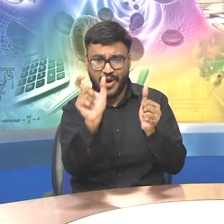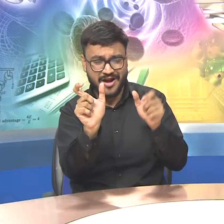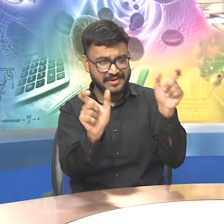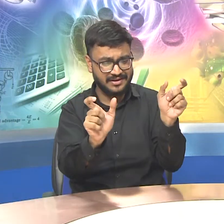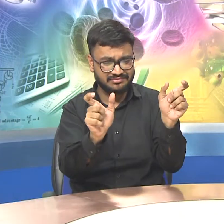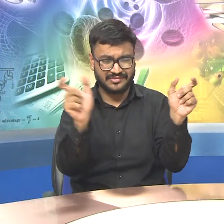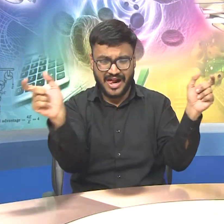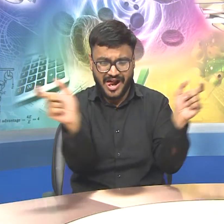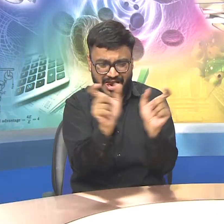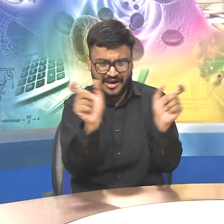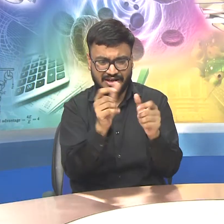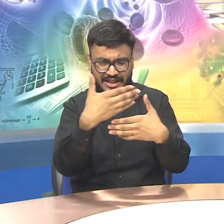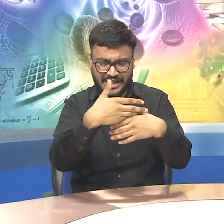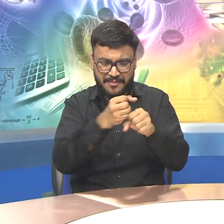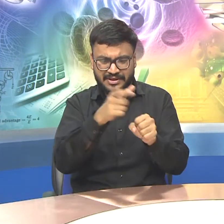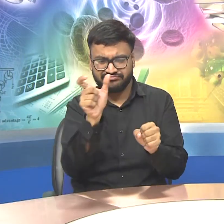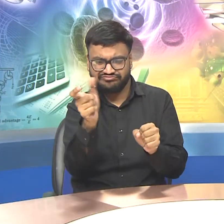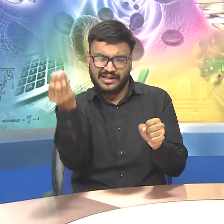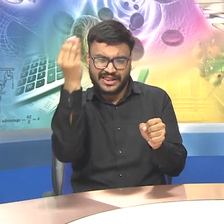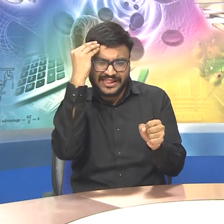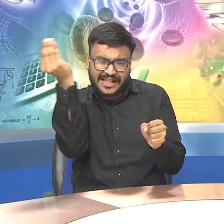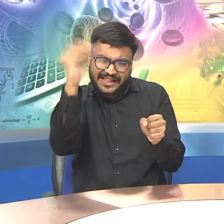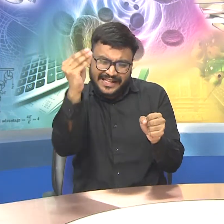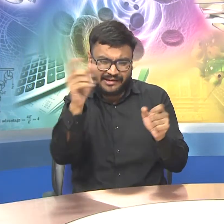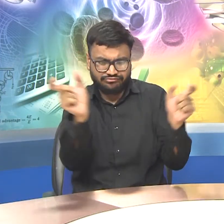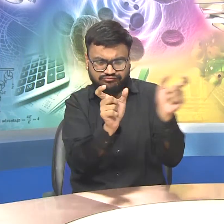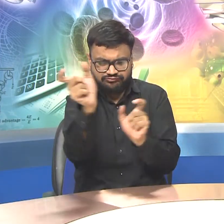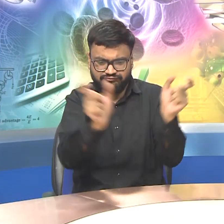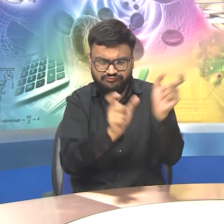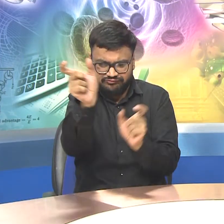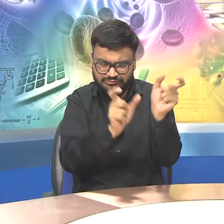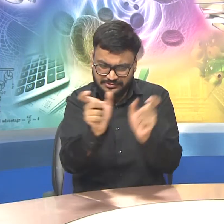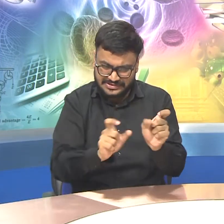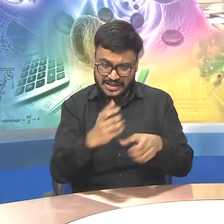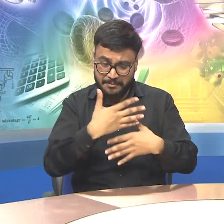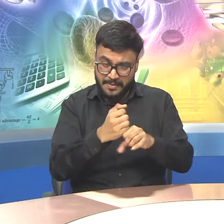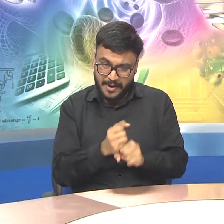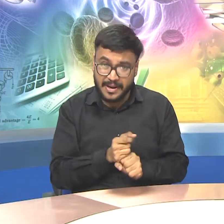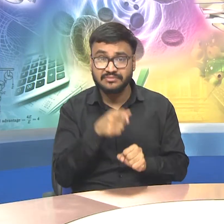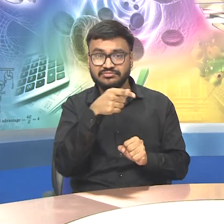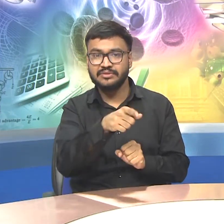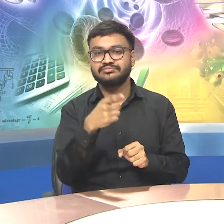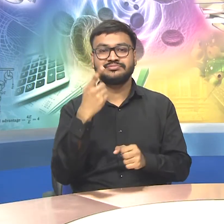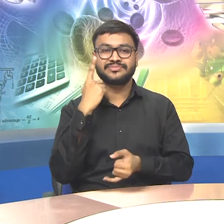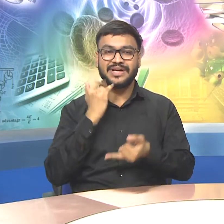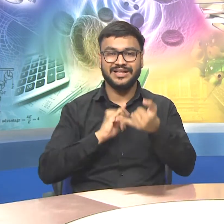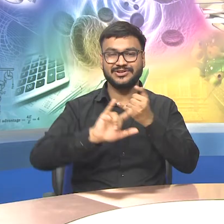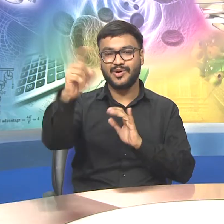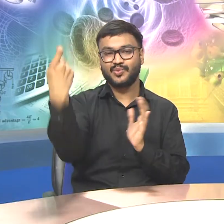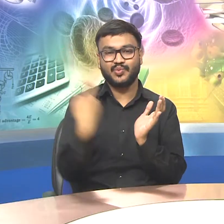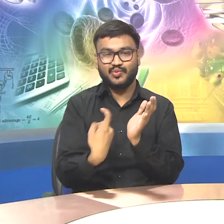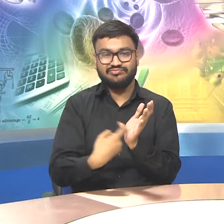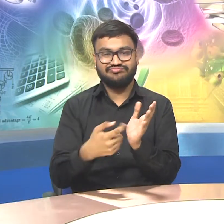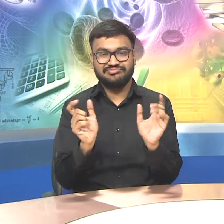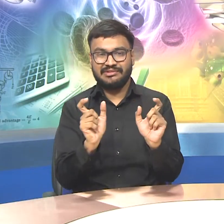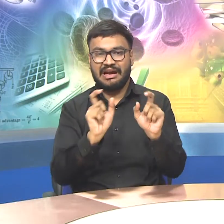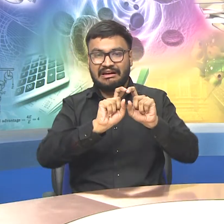If ISL signs are not combined properly as per ISL rules, it will not